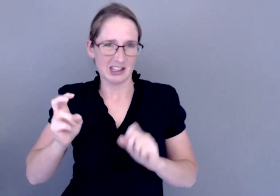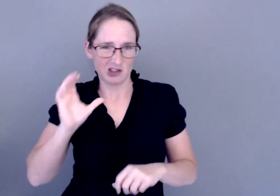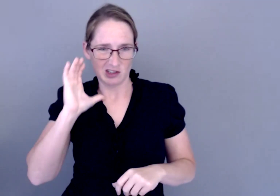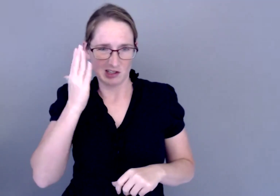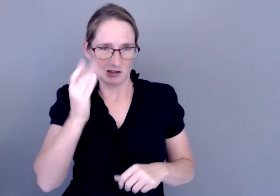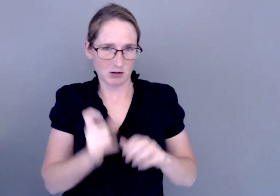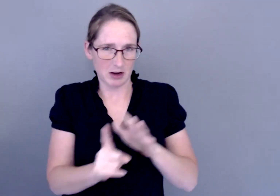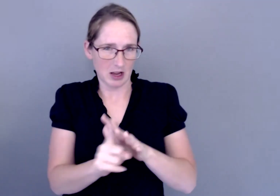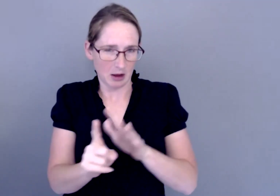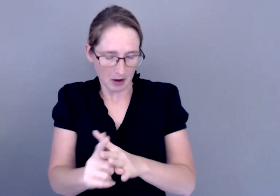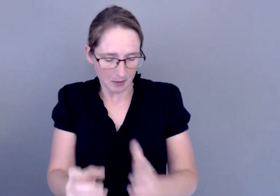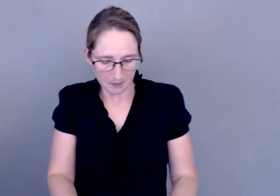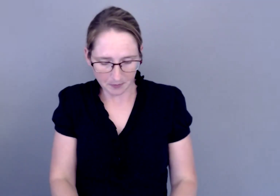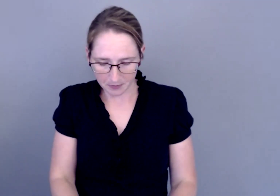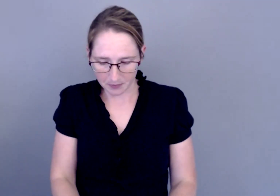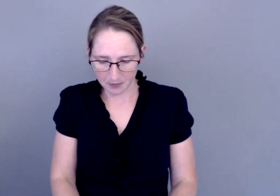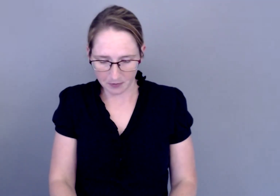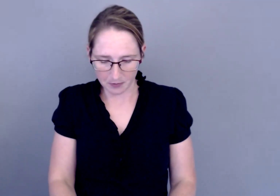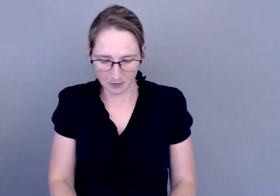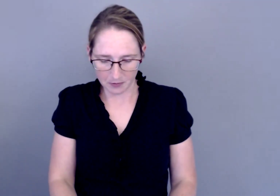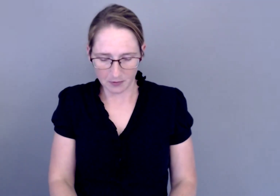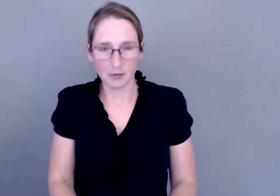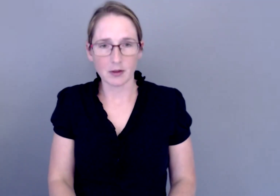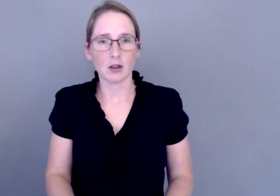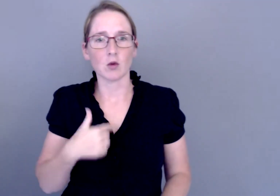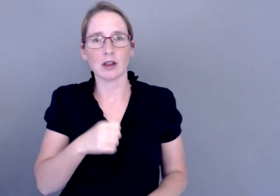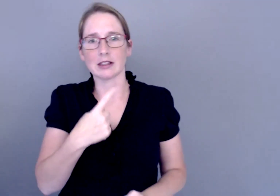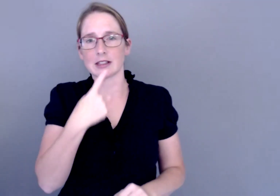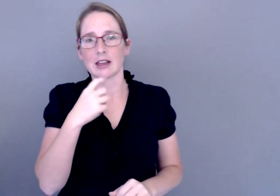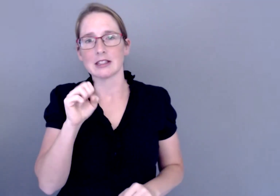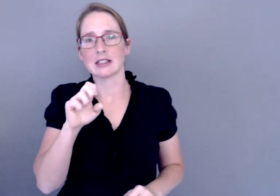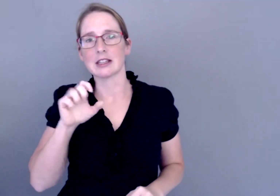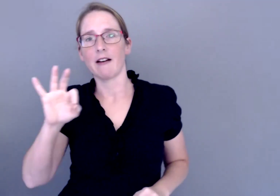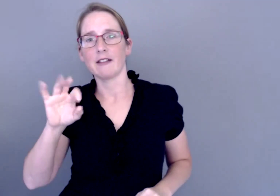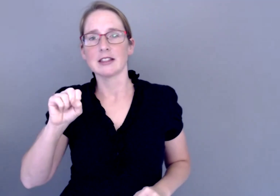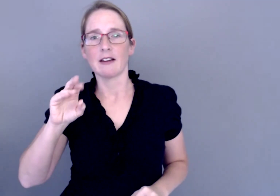kind of come up, would either have to reach up to, say, self-sufficiency, or to, say,